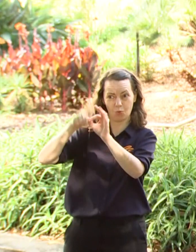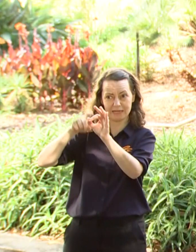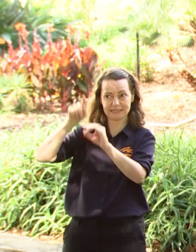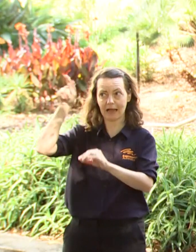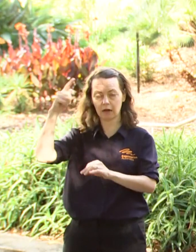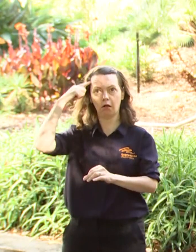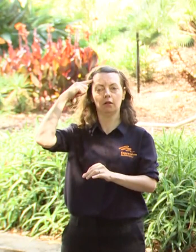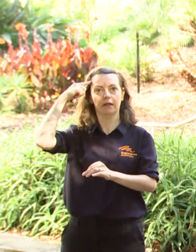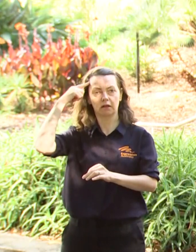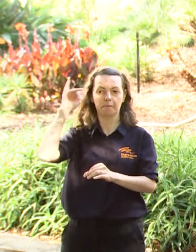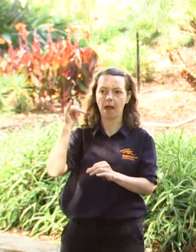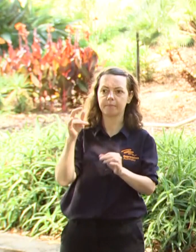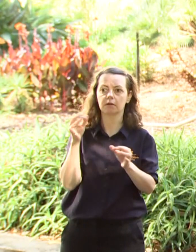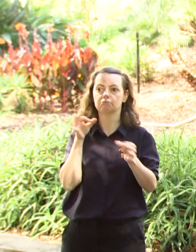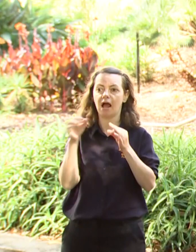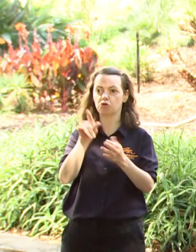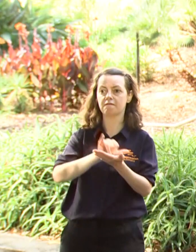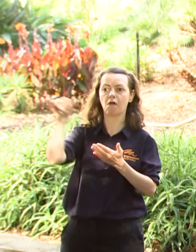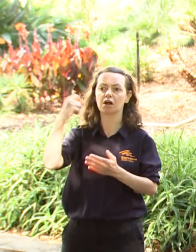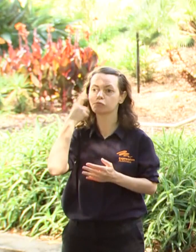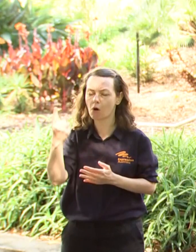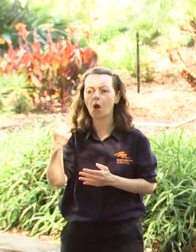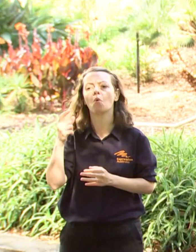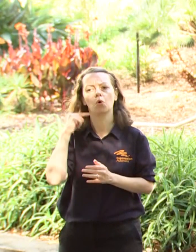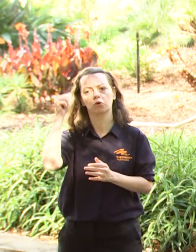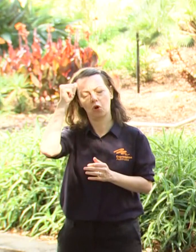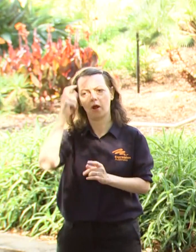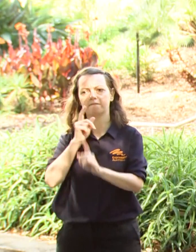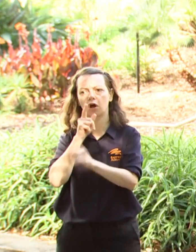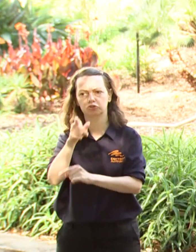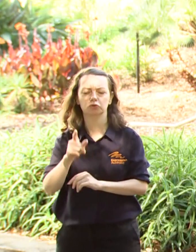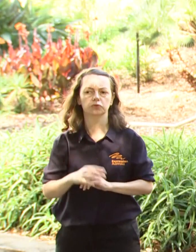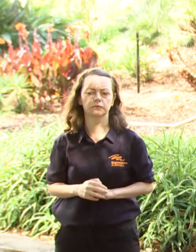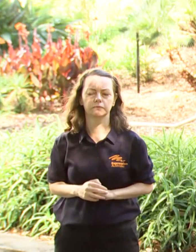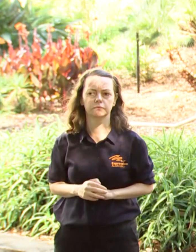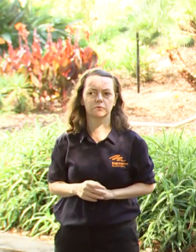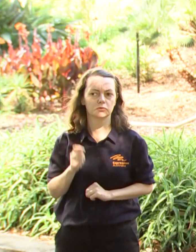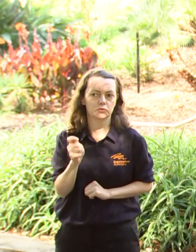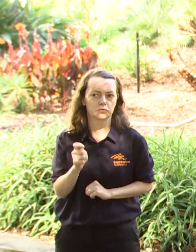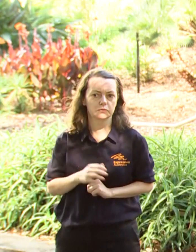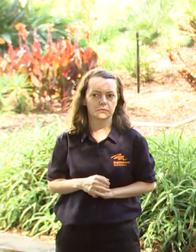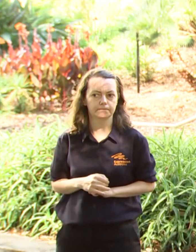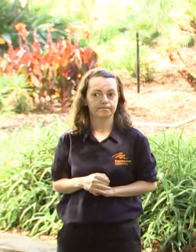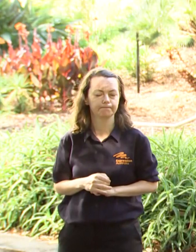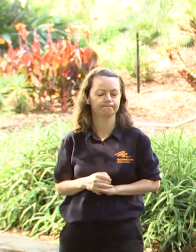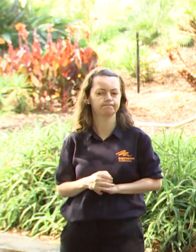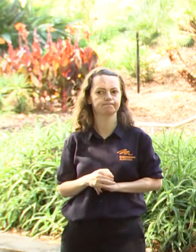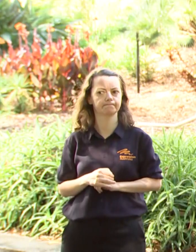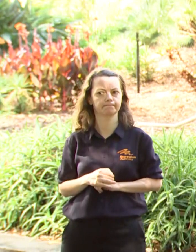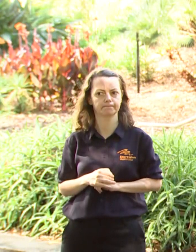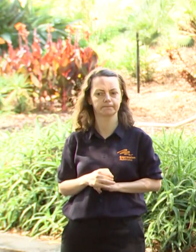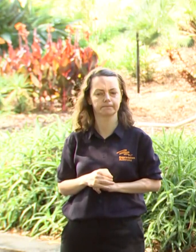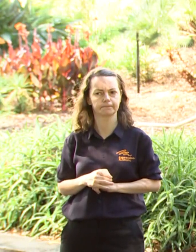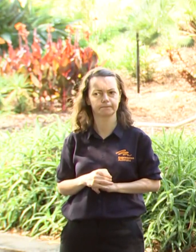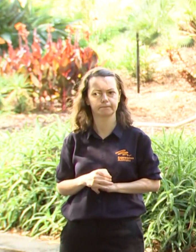those plans made for the weekend, for instance, we'll provide people with definitive and clear advice as soon as possible. But by its